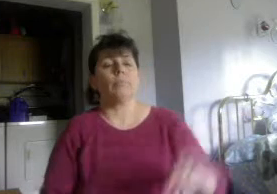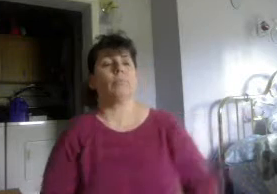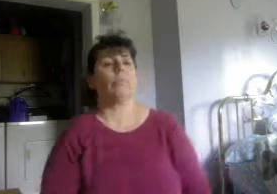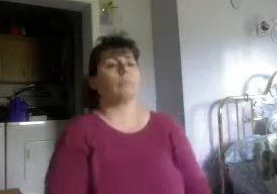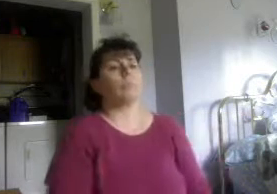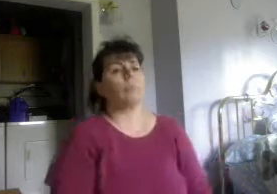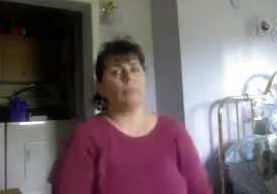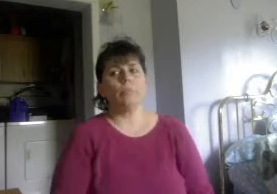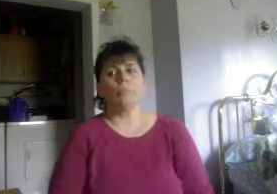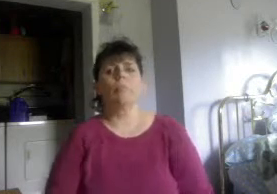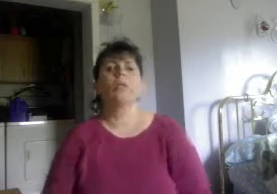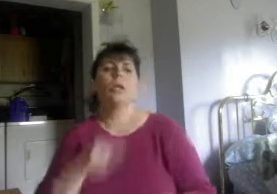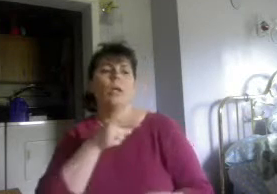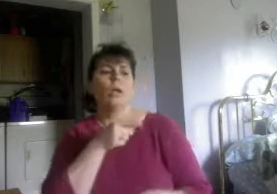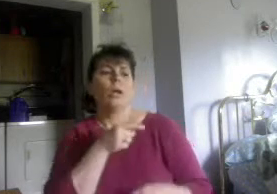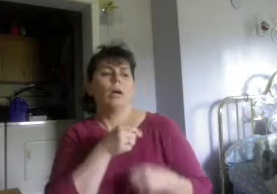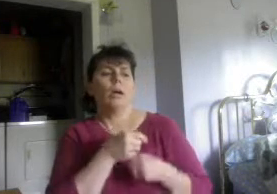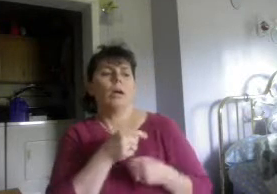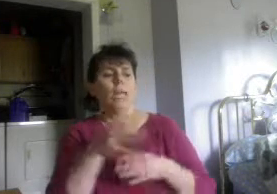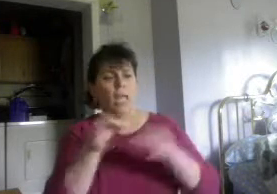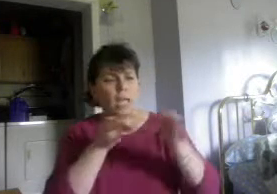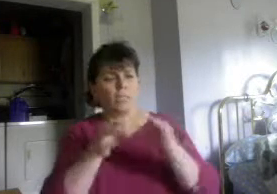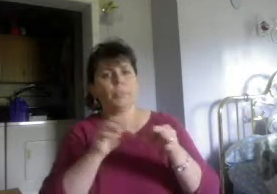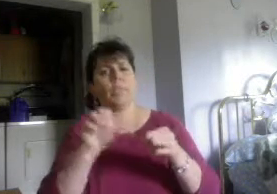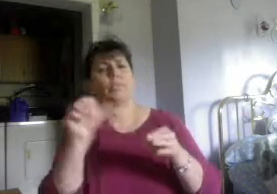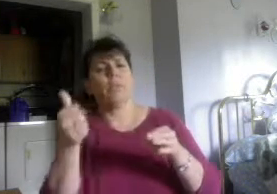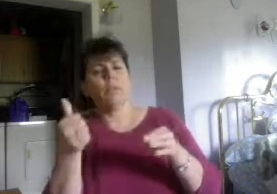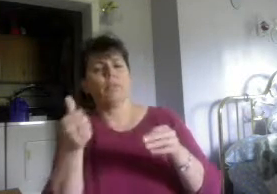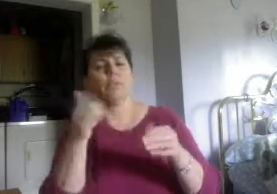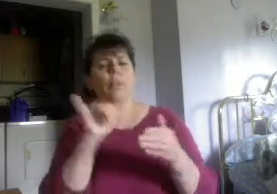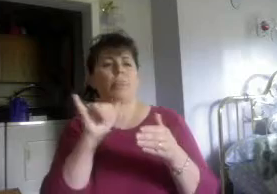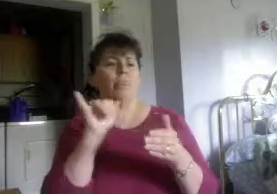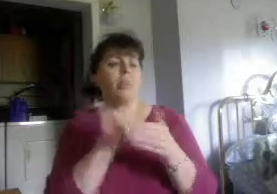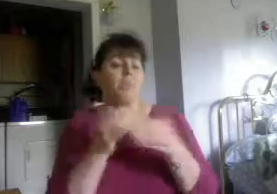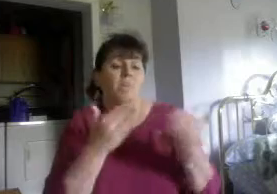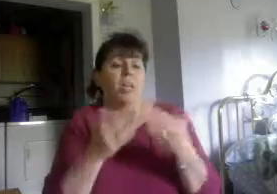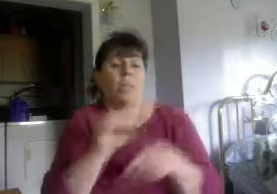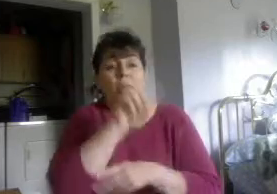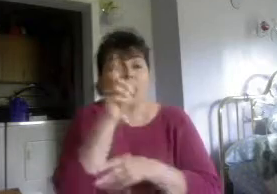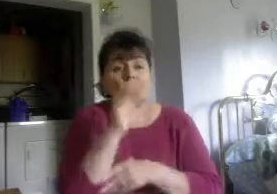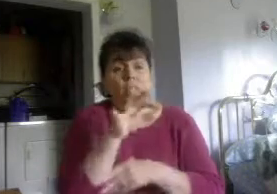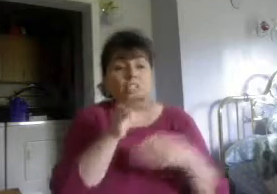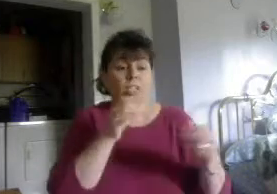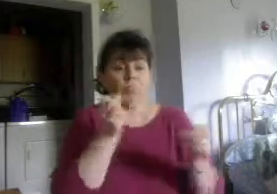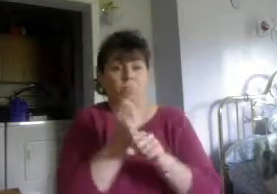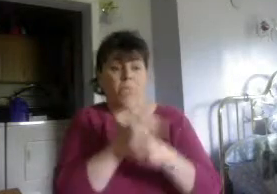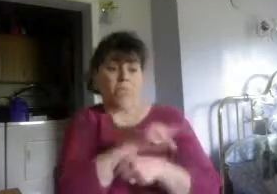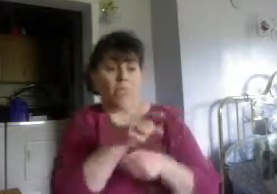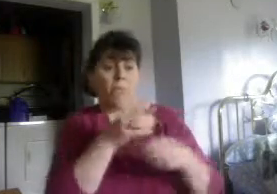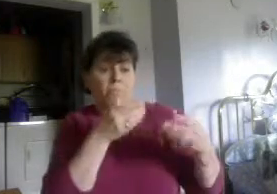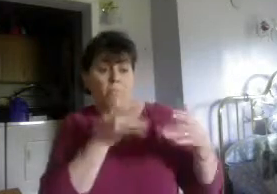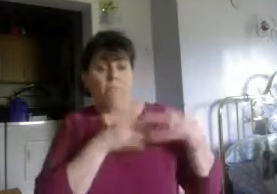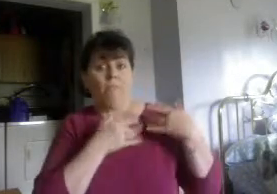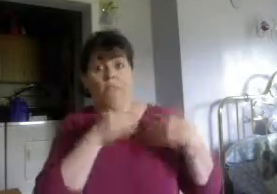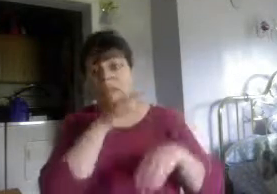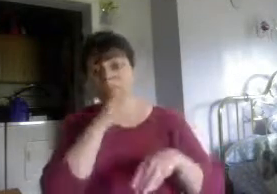learn to explain to others that the questions make them feel uncomfortable or angry or hurt or sad, whatever the feeling is.